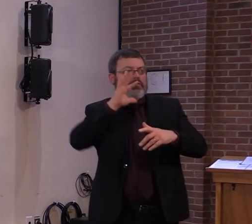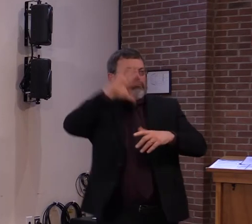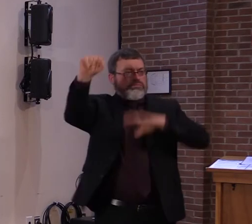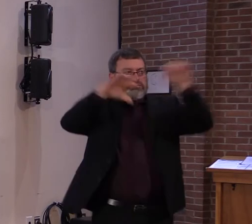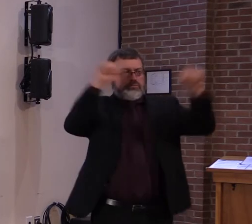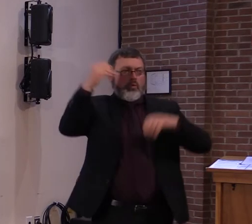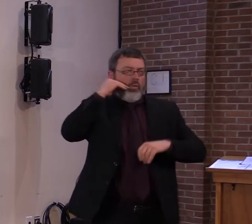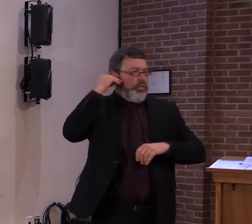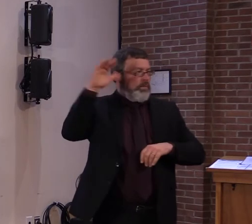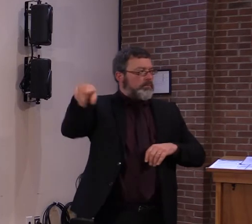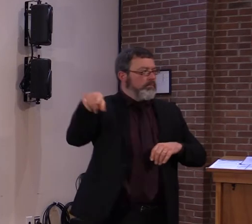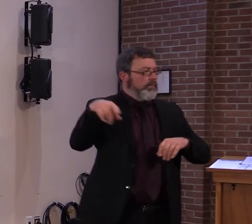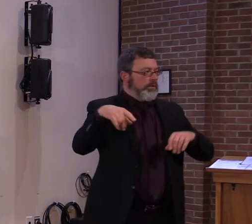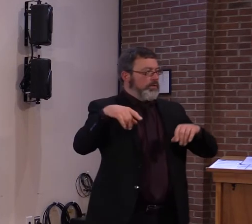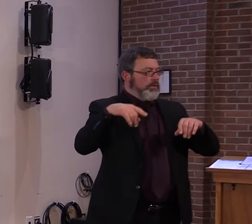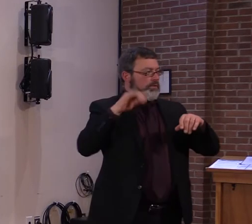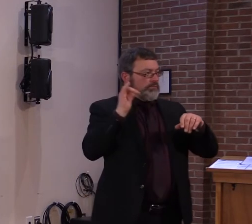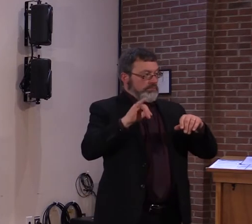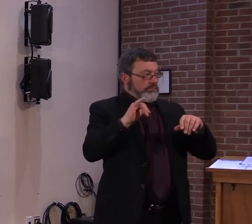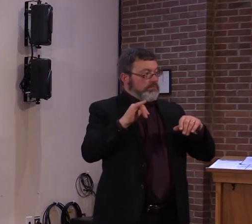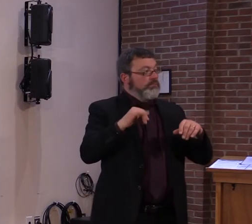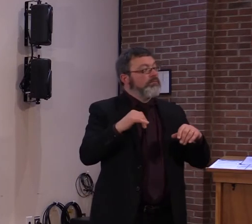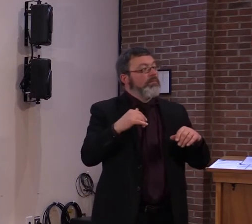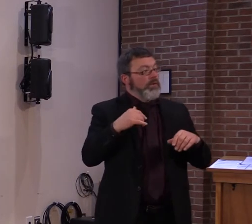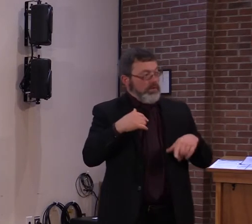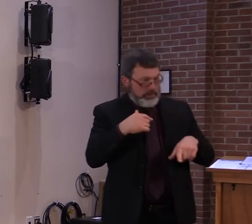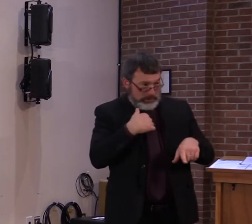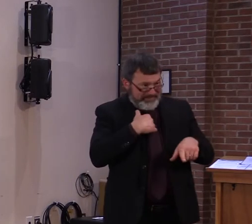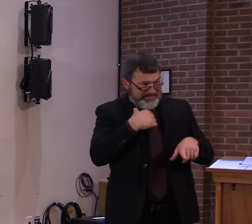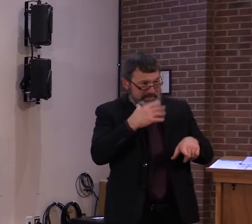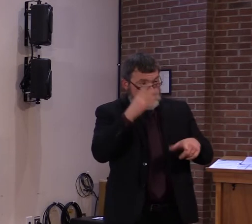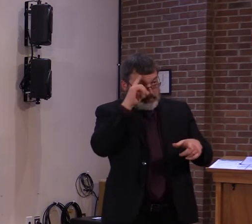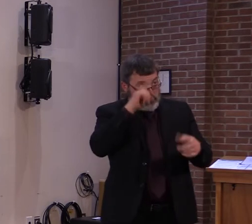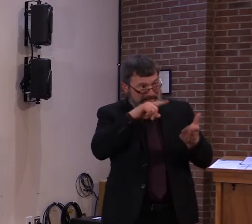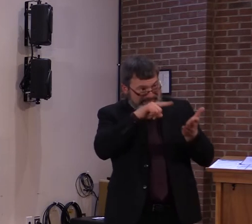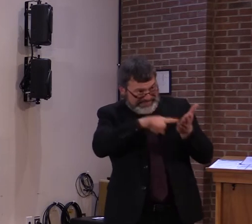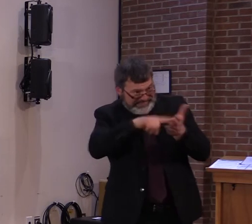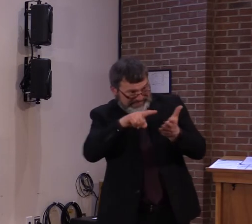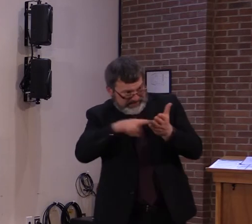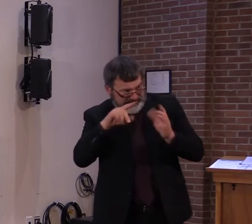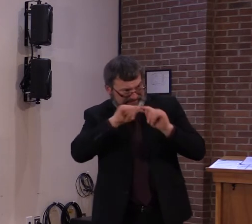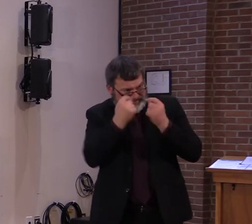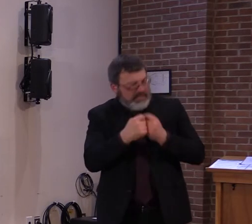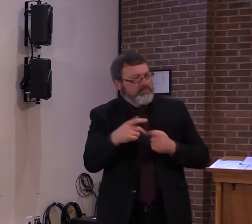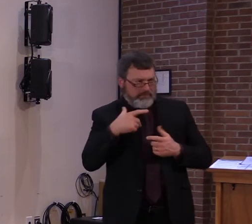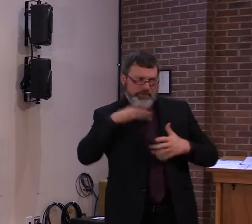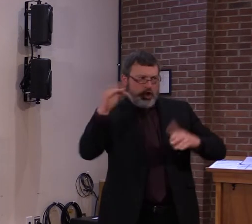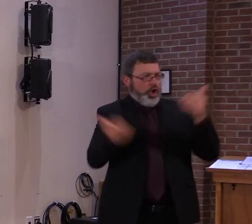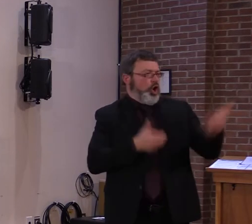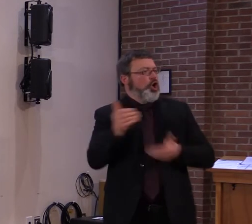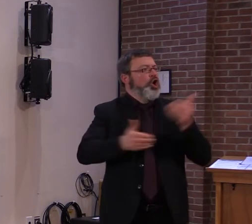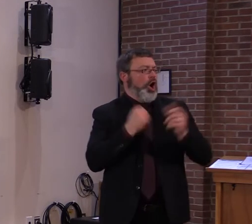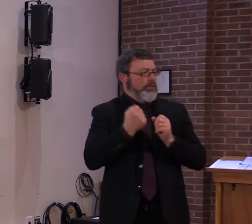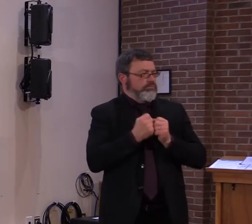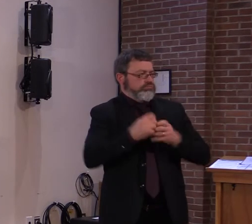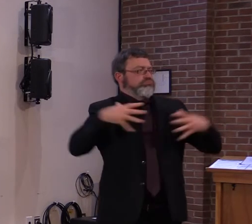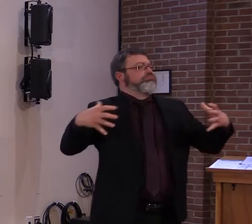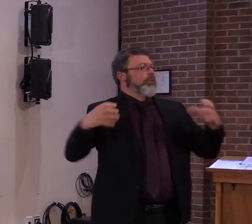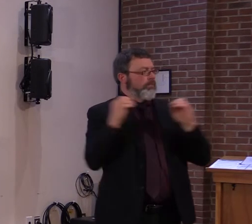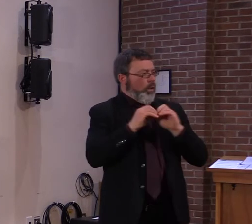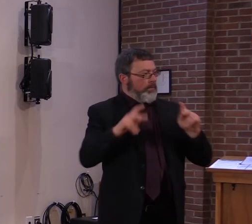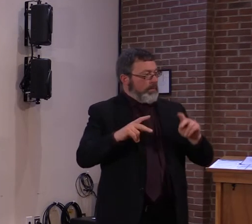the next few days here. Yesterday we brought on 33 additional staff.